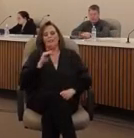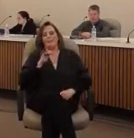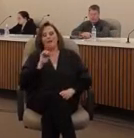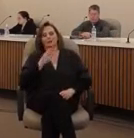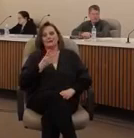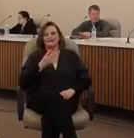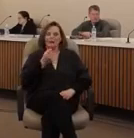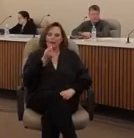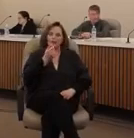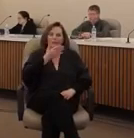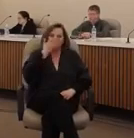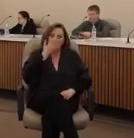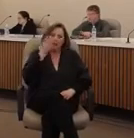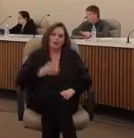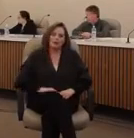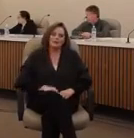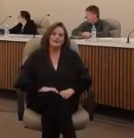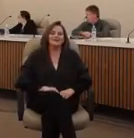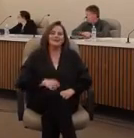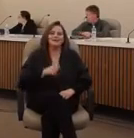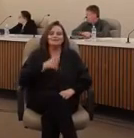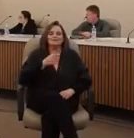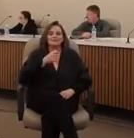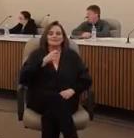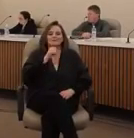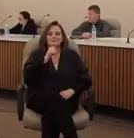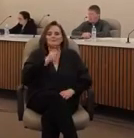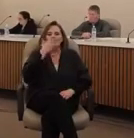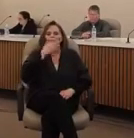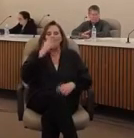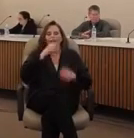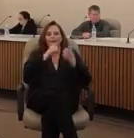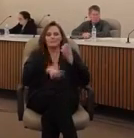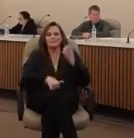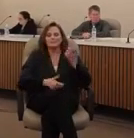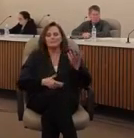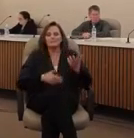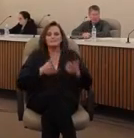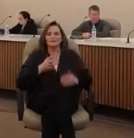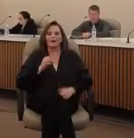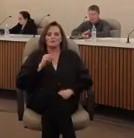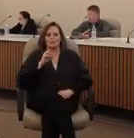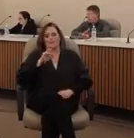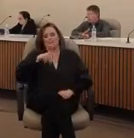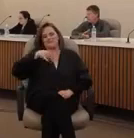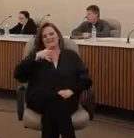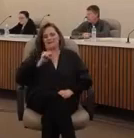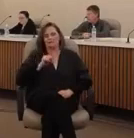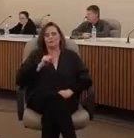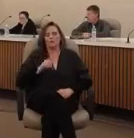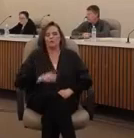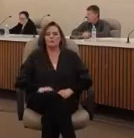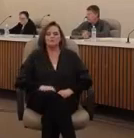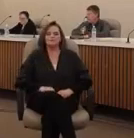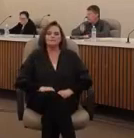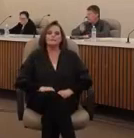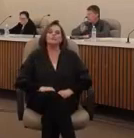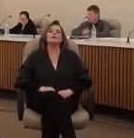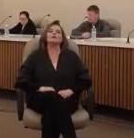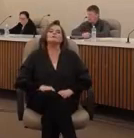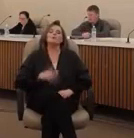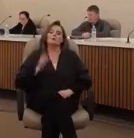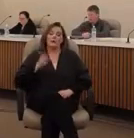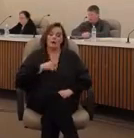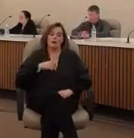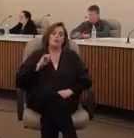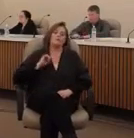The mulch that's mixed with manure or peat has a lot more odor. So, okay, I'm going to return now